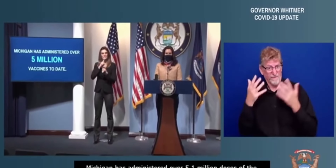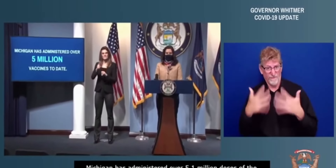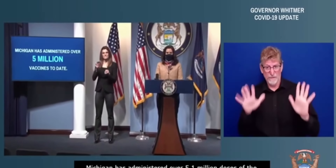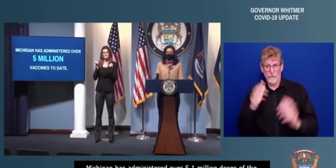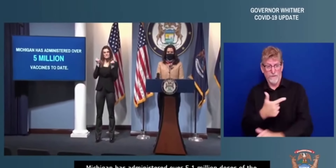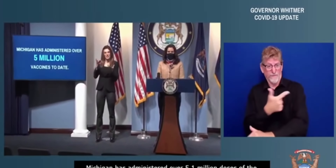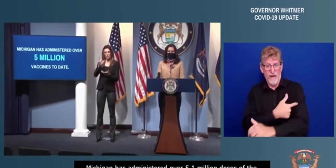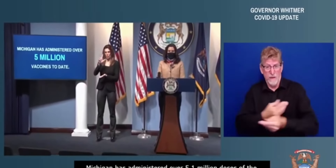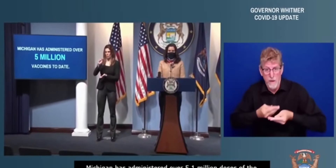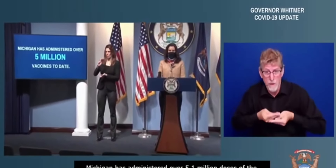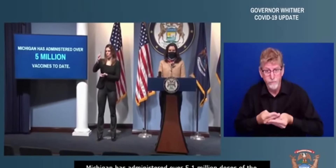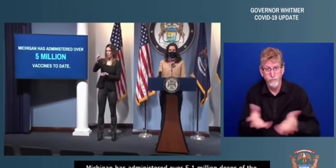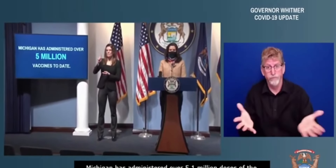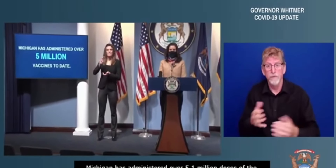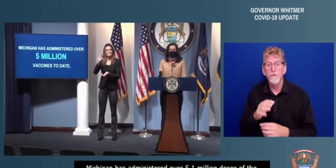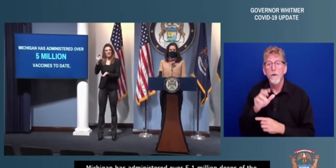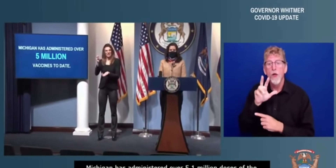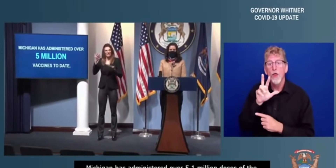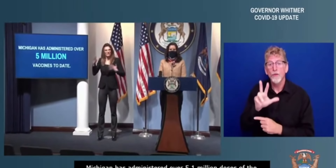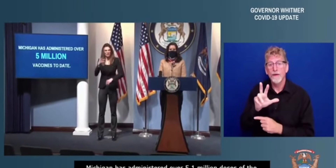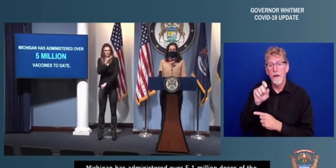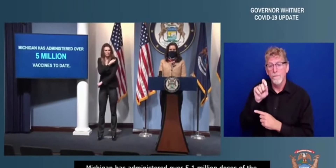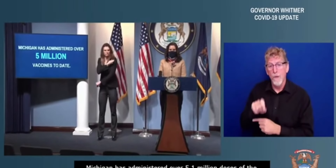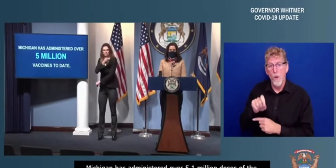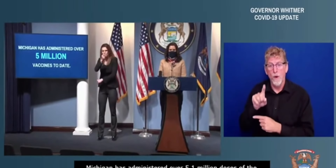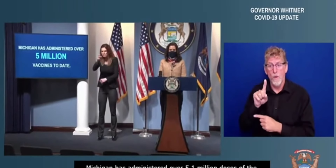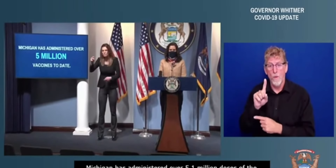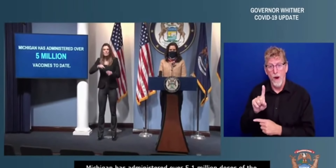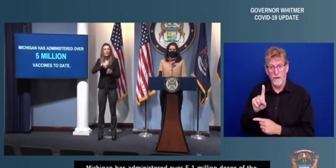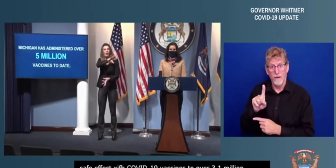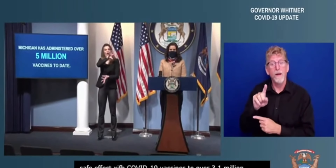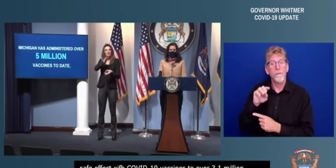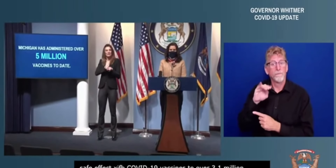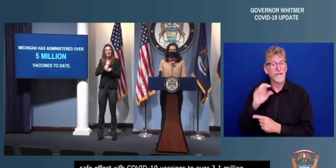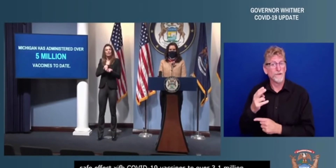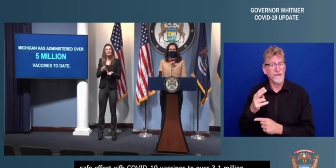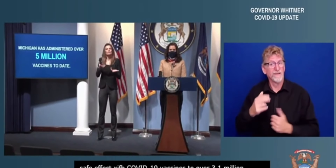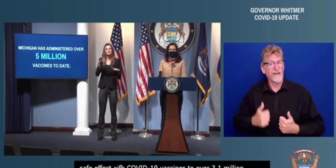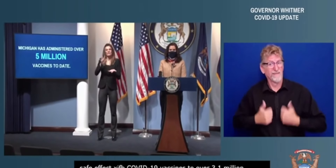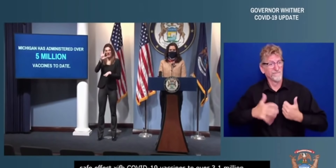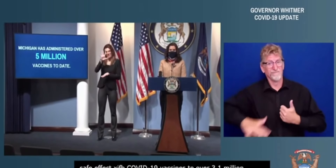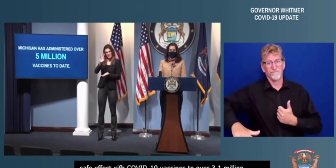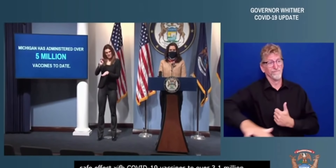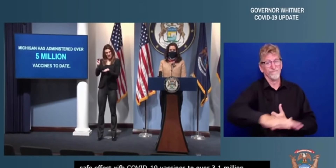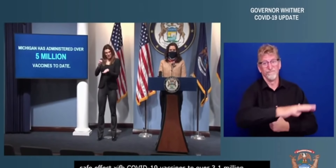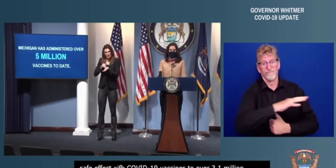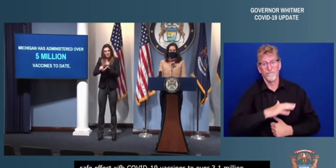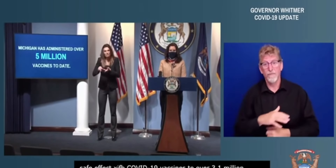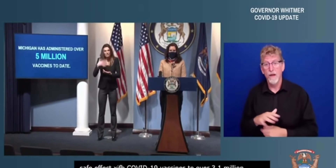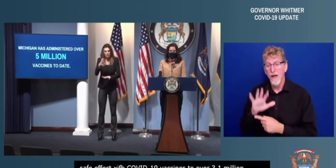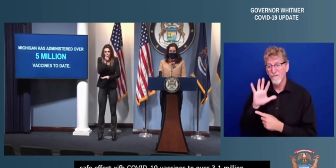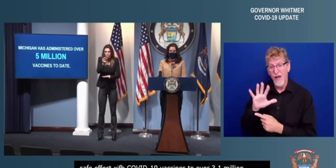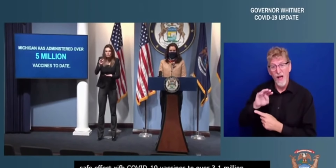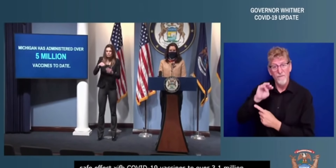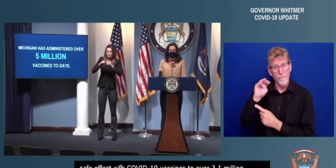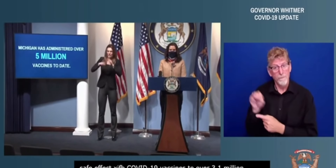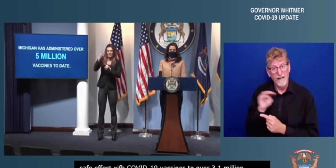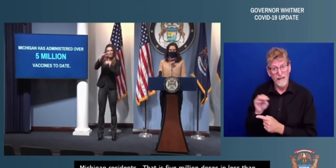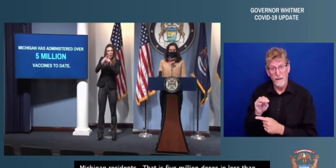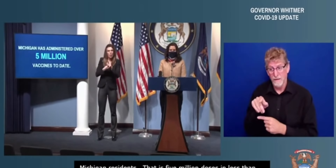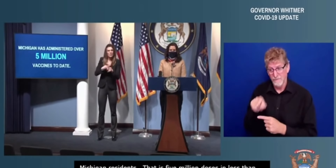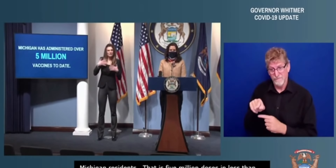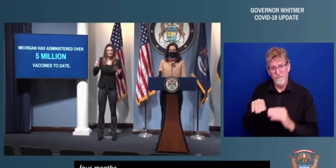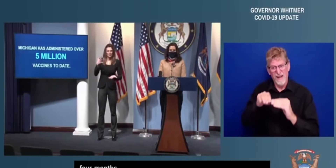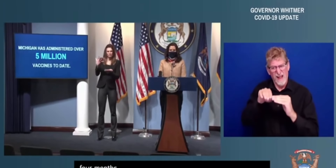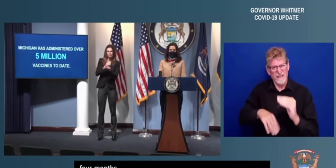3.1 million Michiganders. That's 5 million doses in less than 4 months to nearly